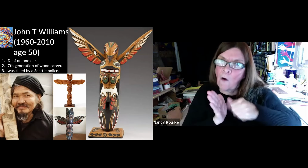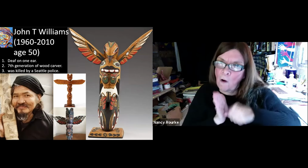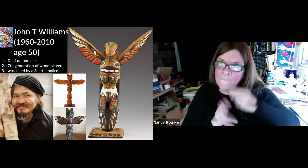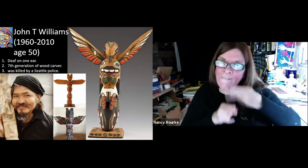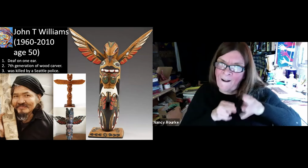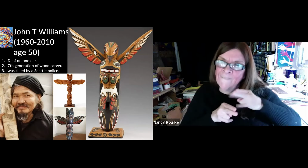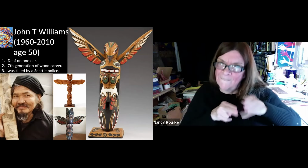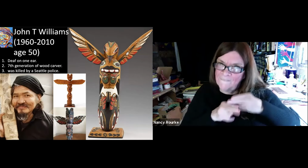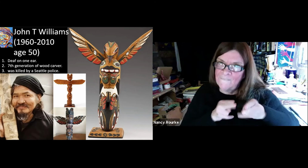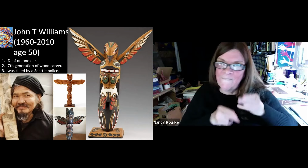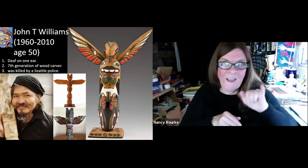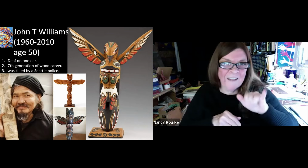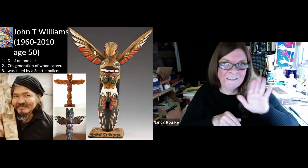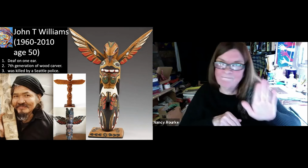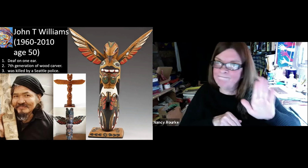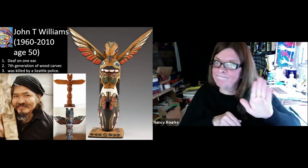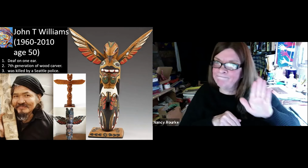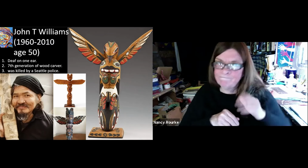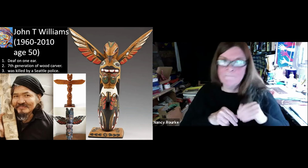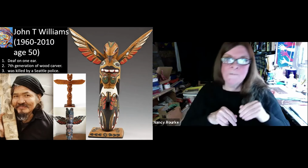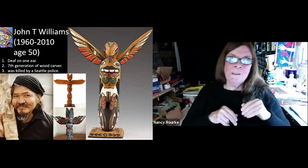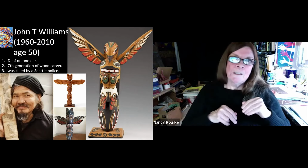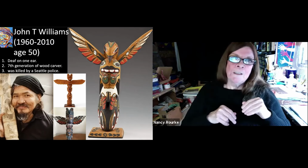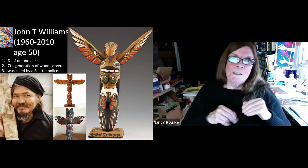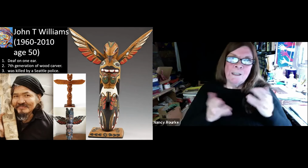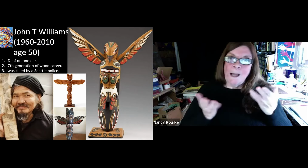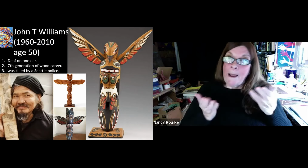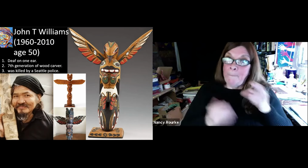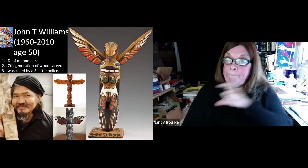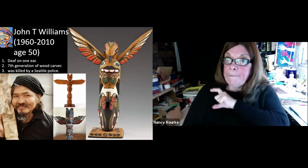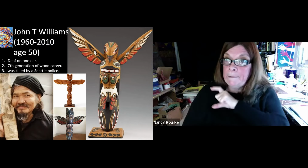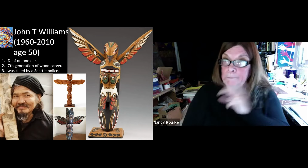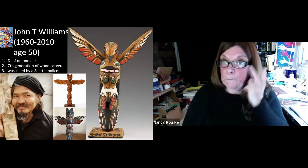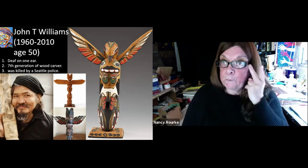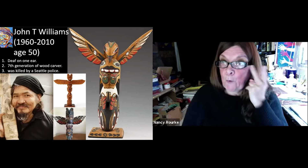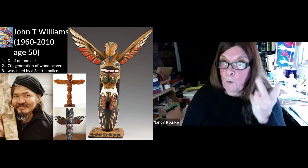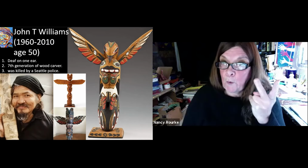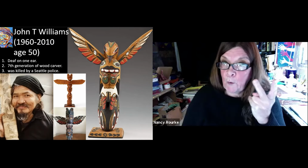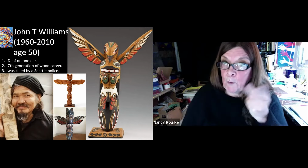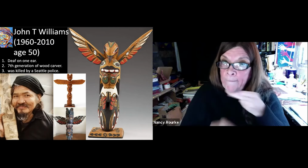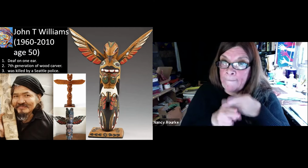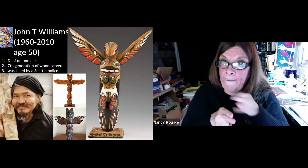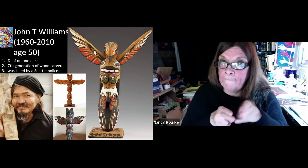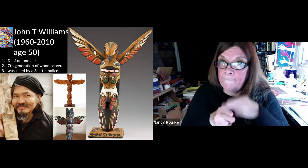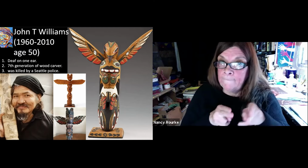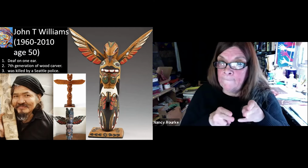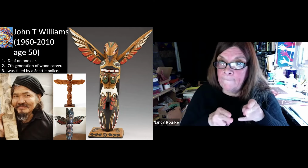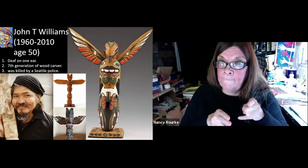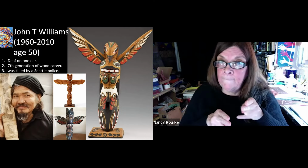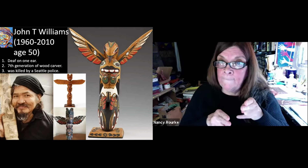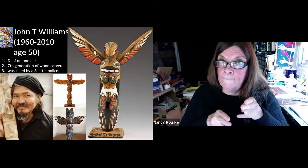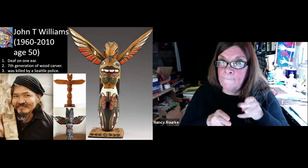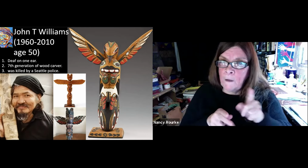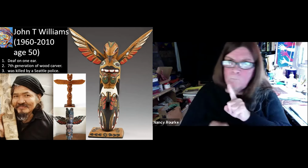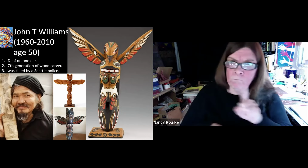down the street. And of course, John had his woodcarving knife on him, as he always did. And he